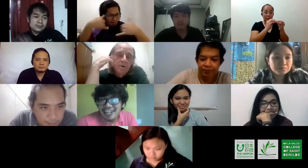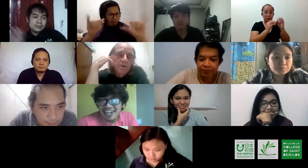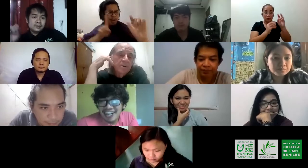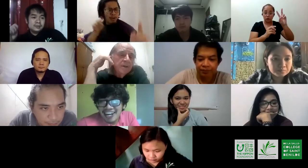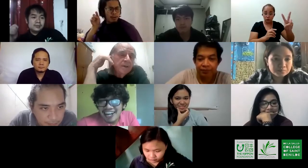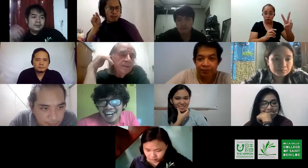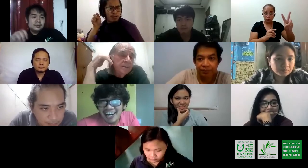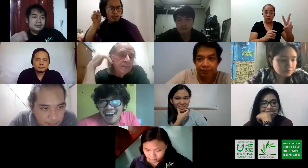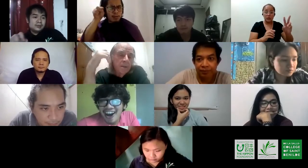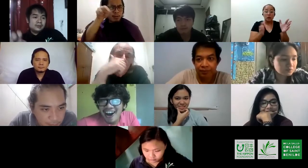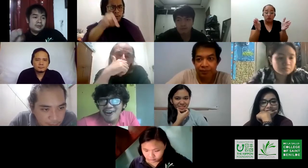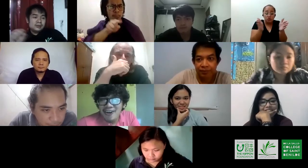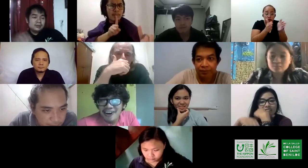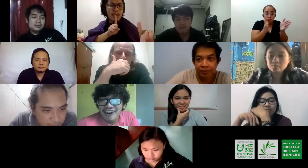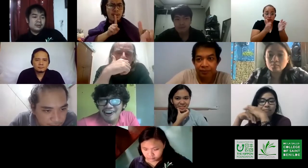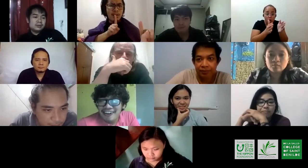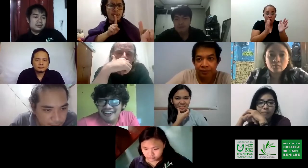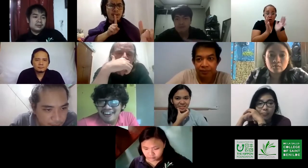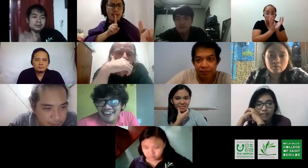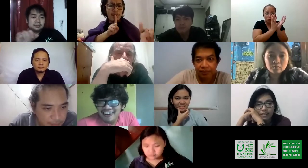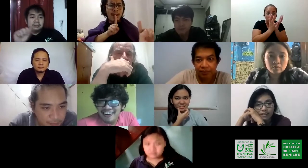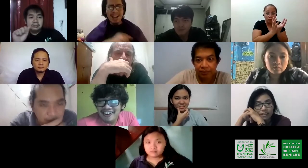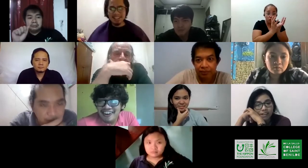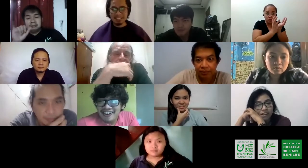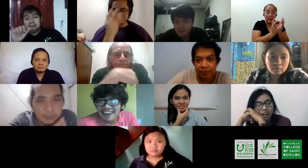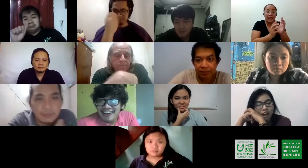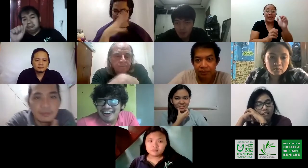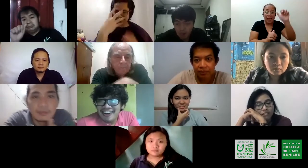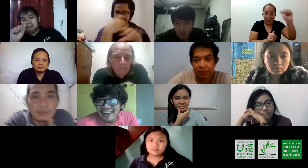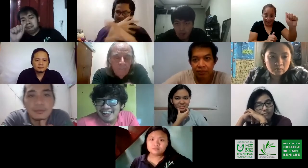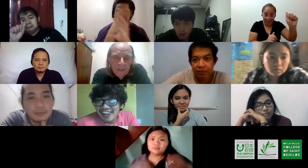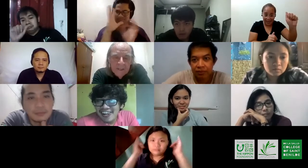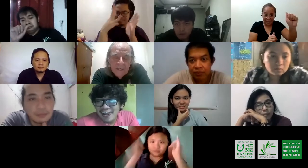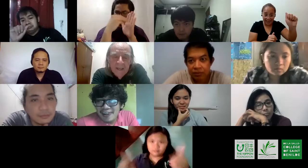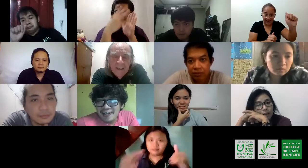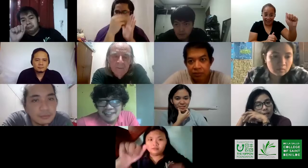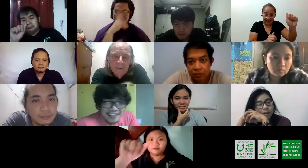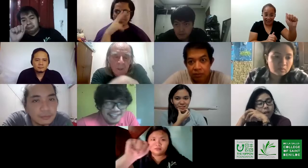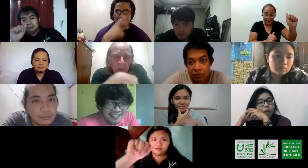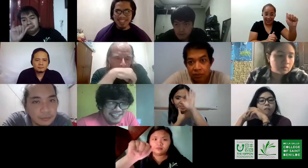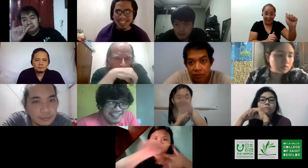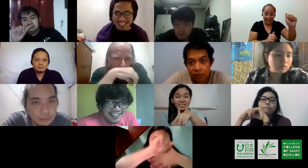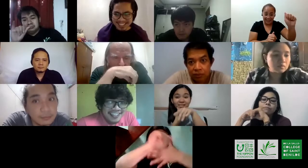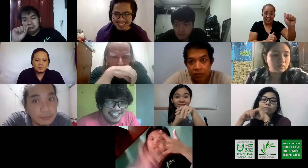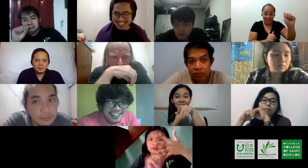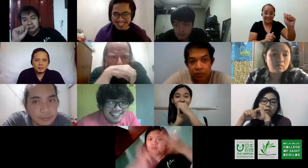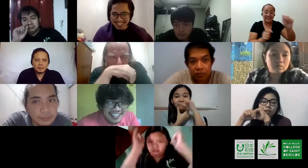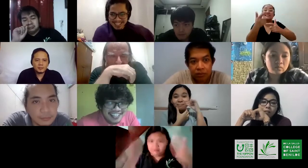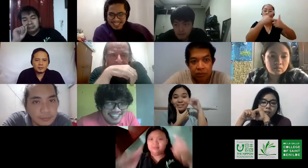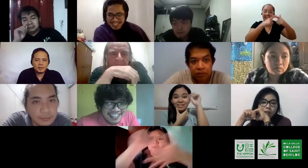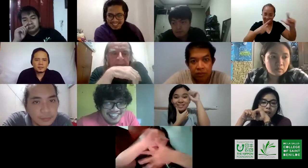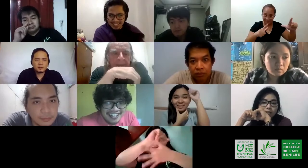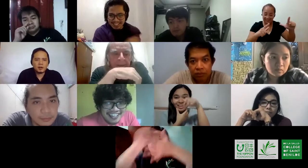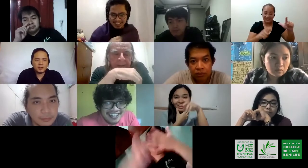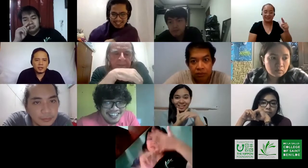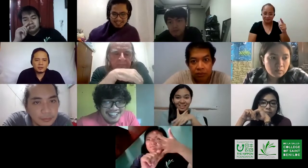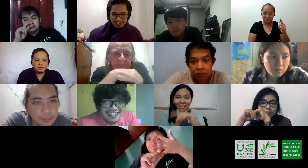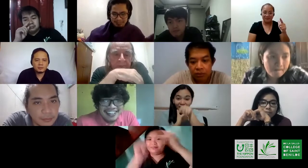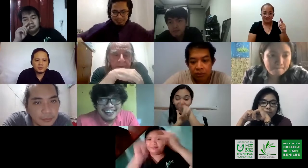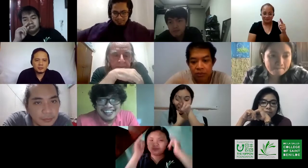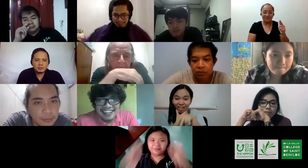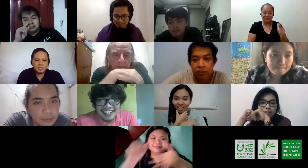the small communities is A, sign language. Yes, they're all